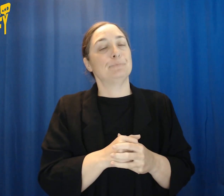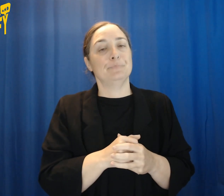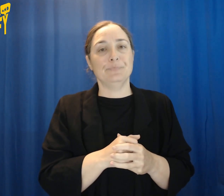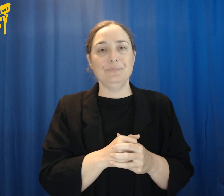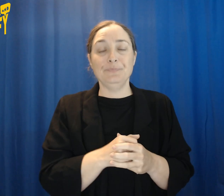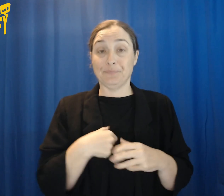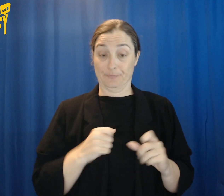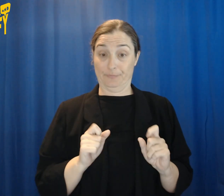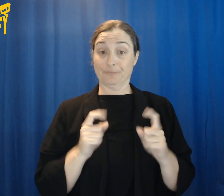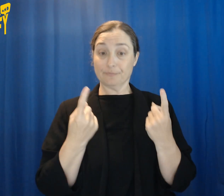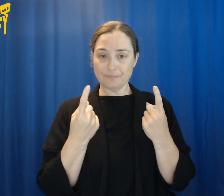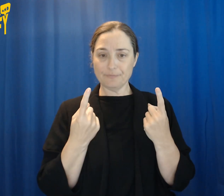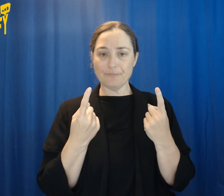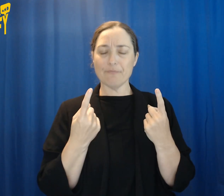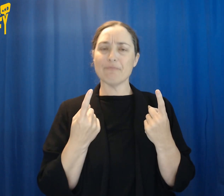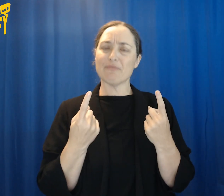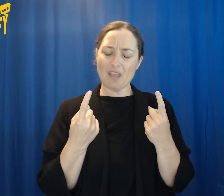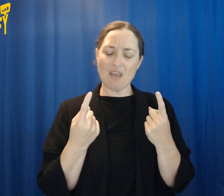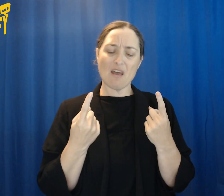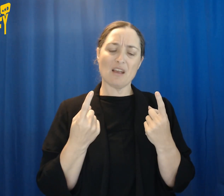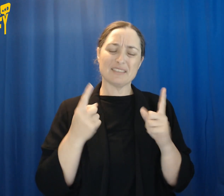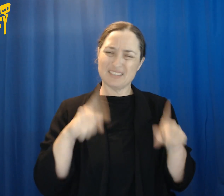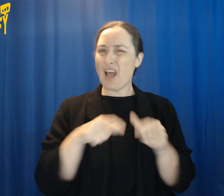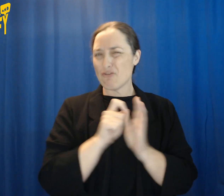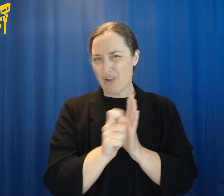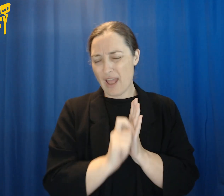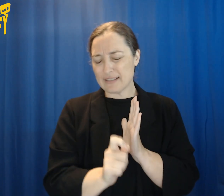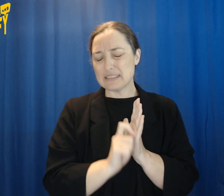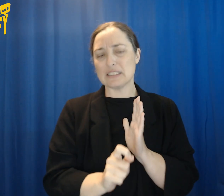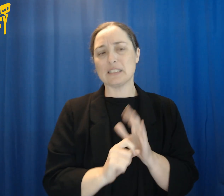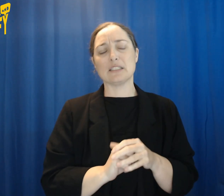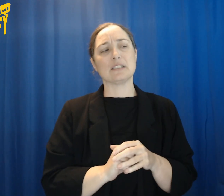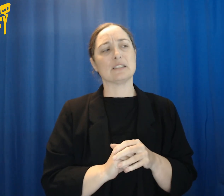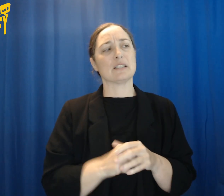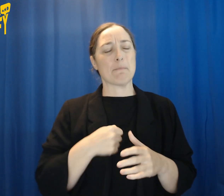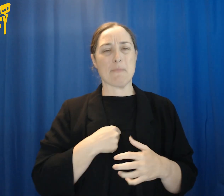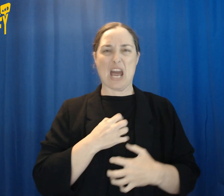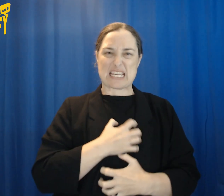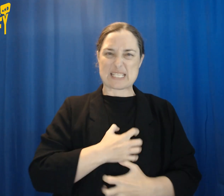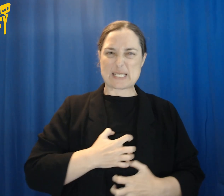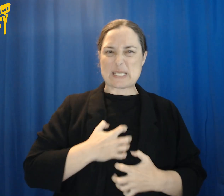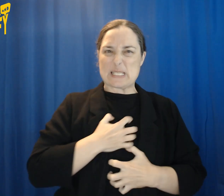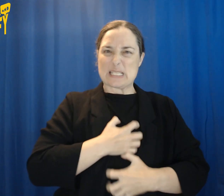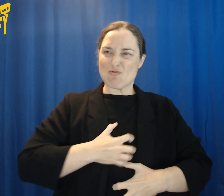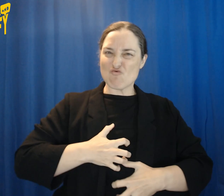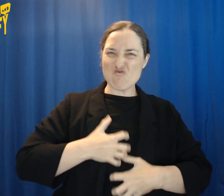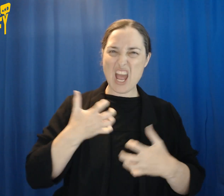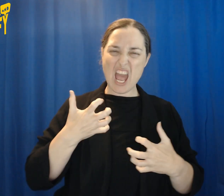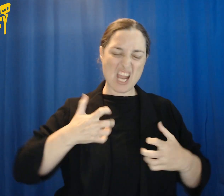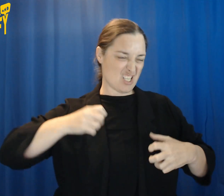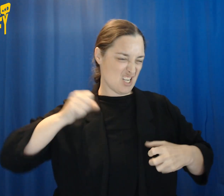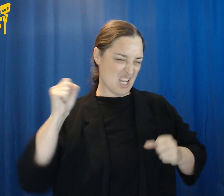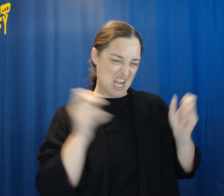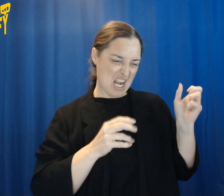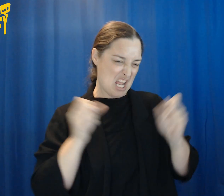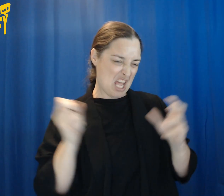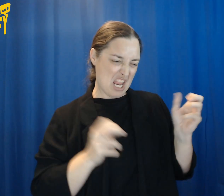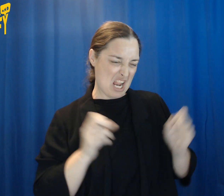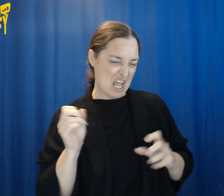I was writing away and it was like my rage and my anger was fueling it, and that was great, but I don't